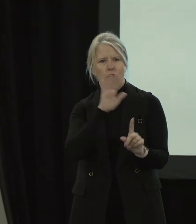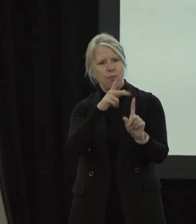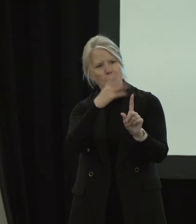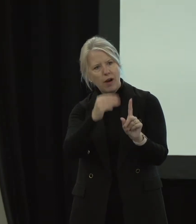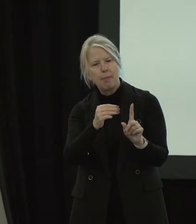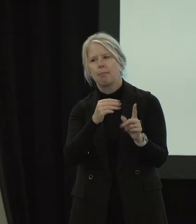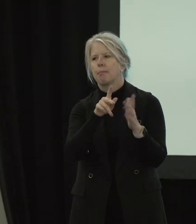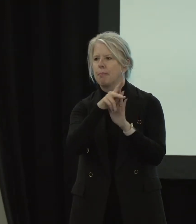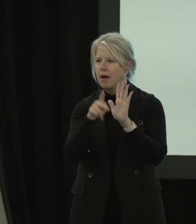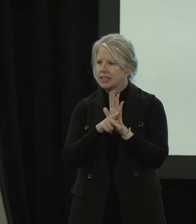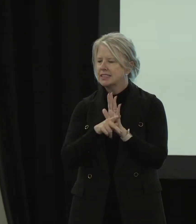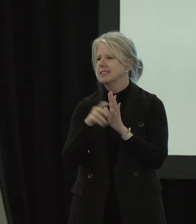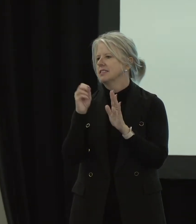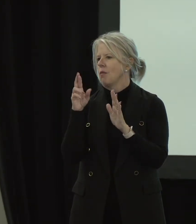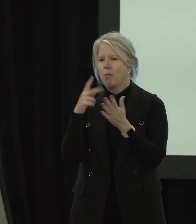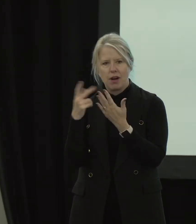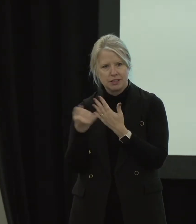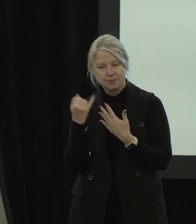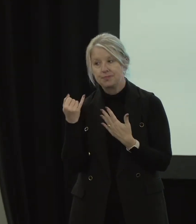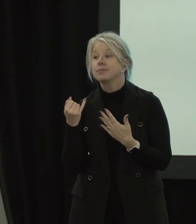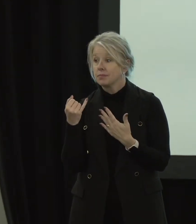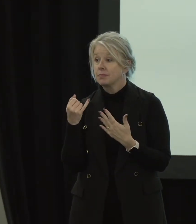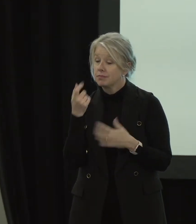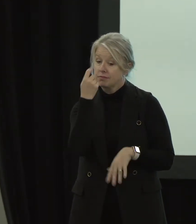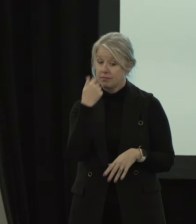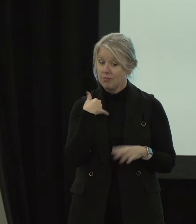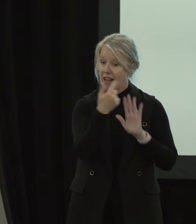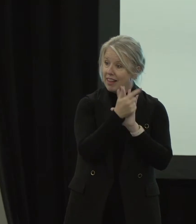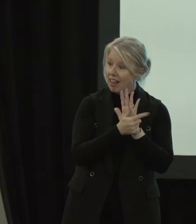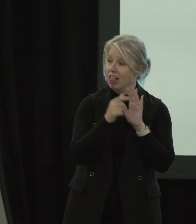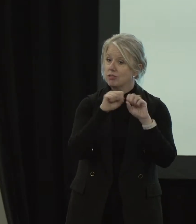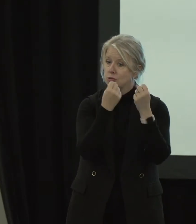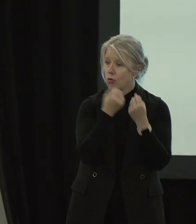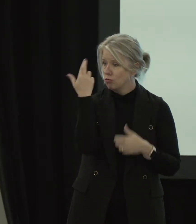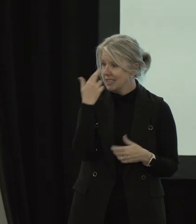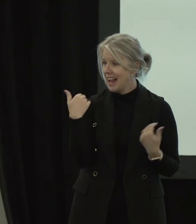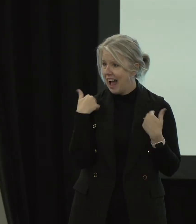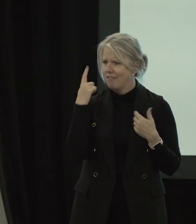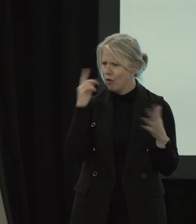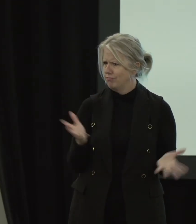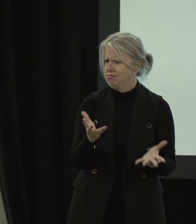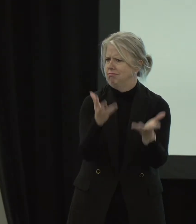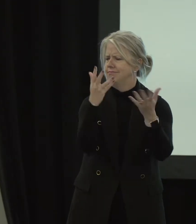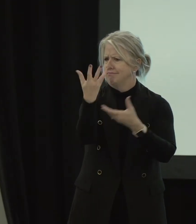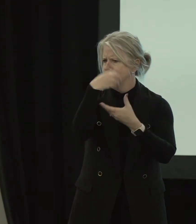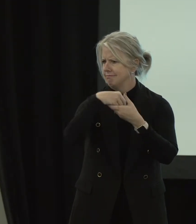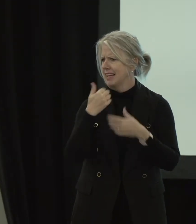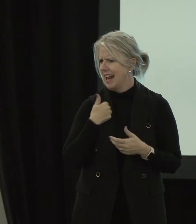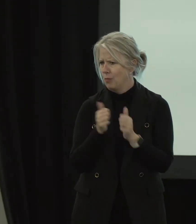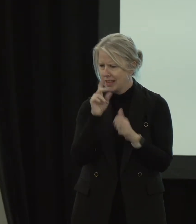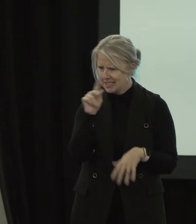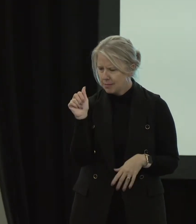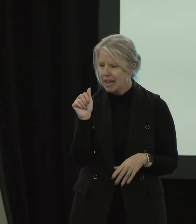or initiative. While there are legal and social reasons to promote the inclusion of Canadians with